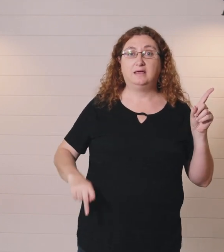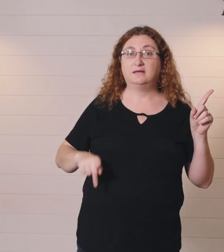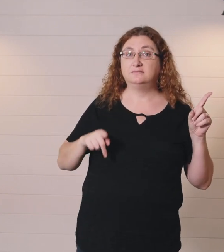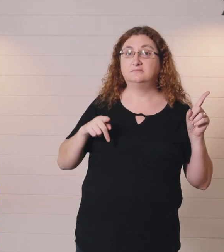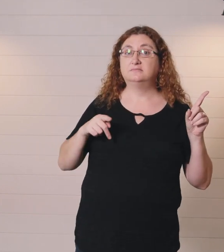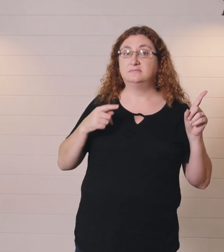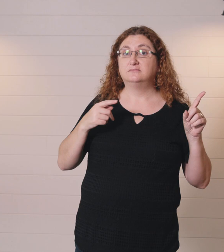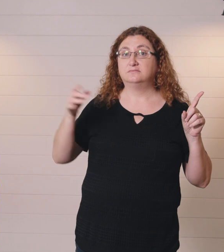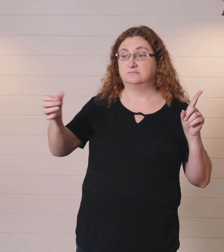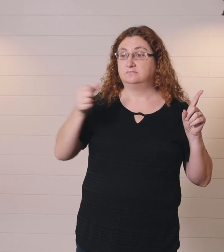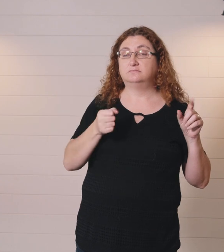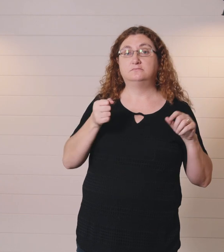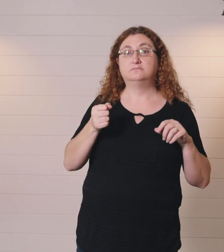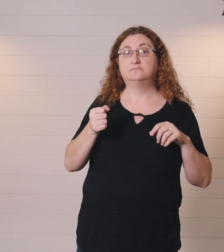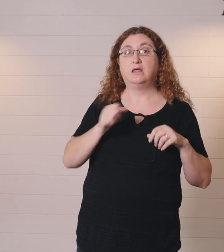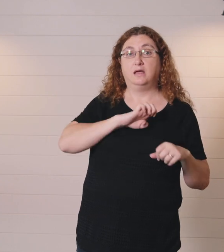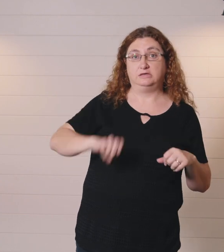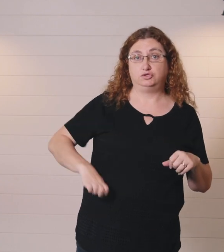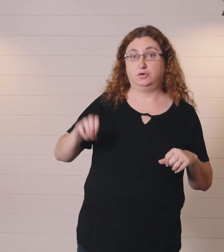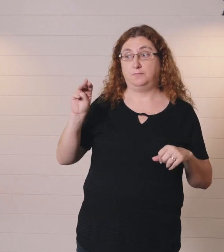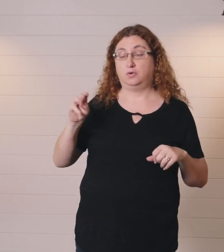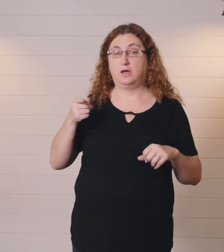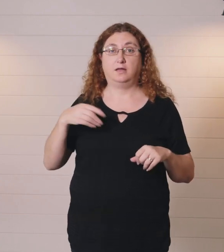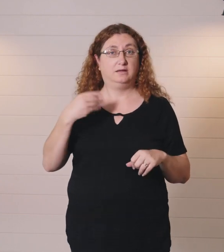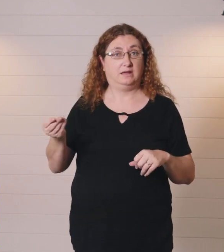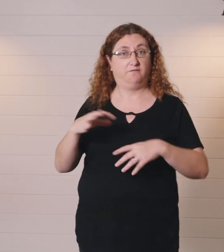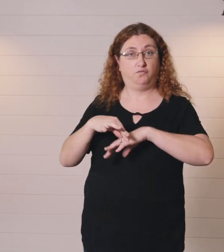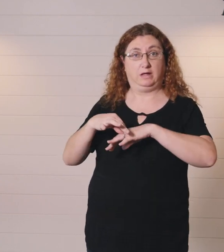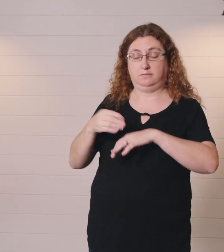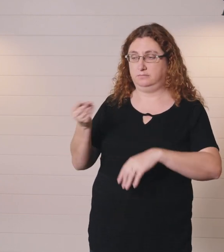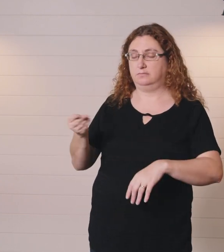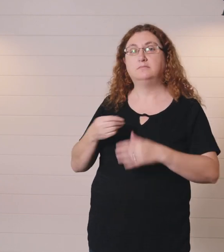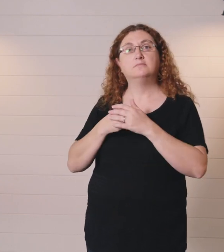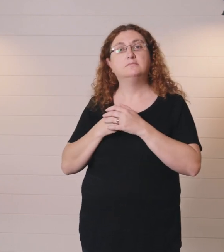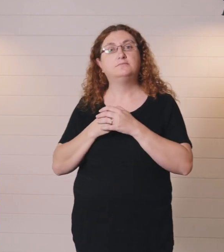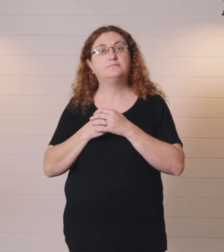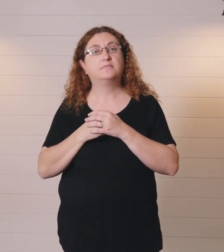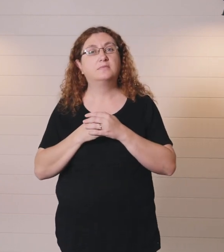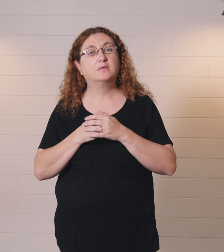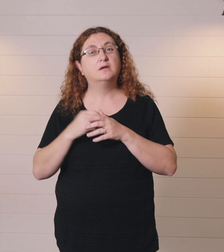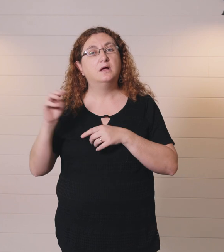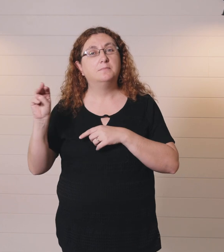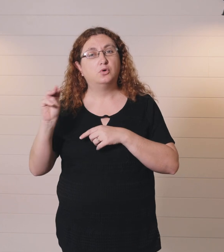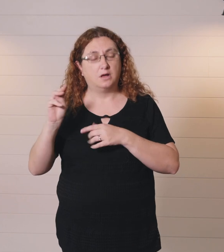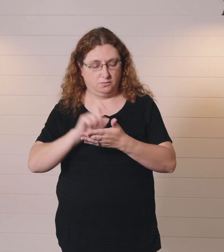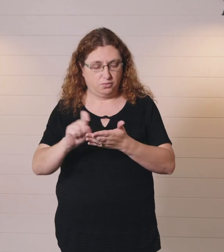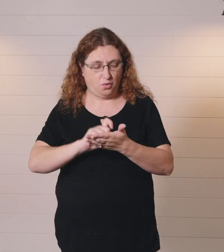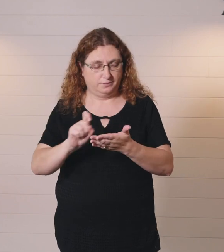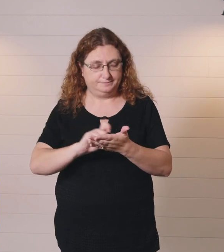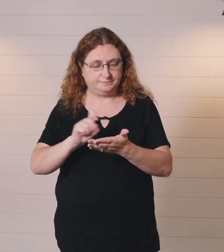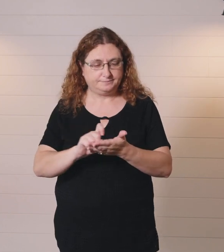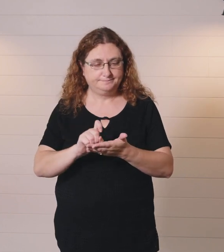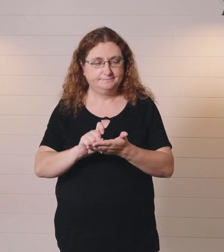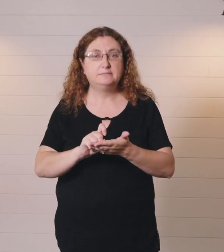Mordecai and says, you have my signet ring. But if we drop down to verse 10 and start reading, Mordecai wrote in the name of King Xerxes,